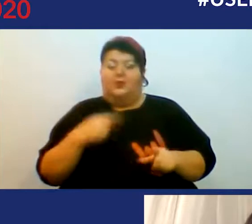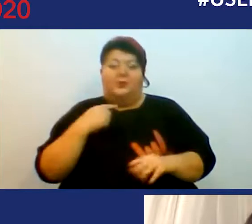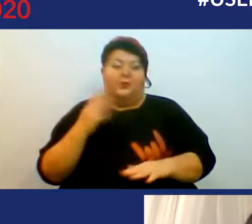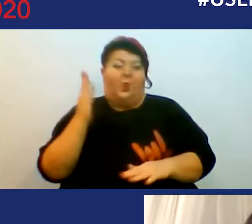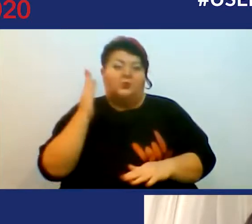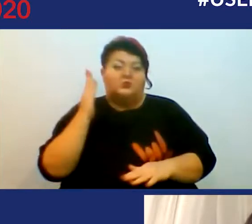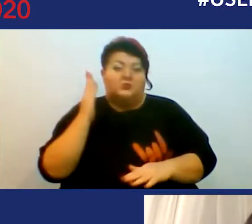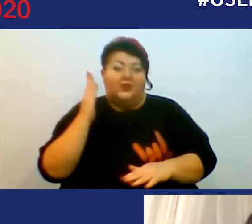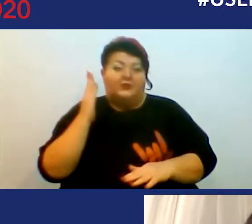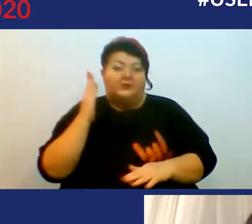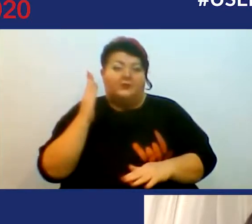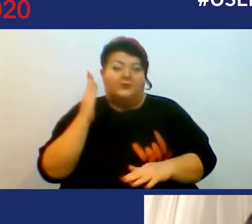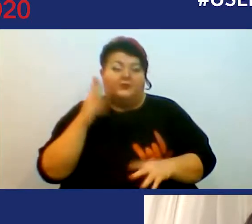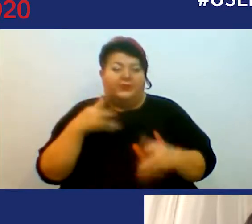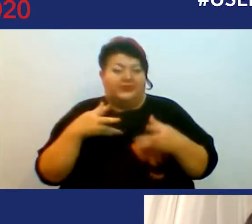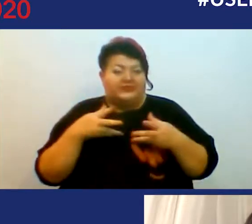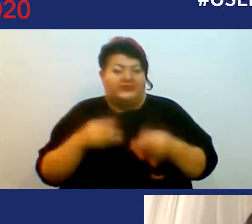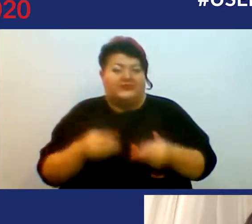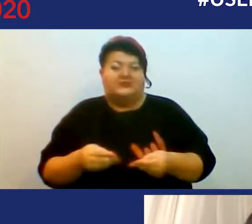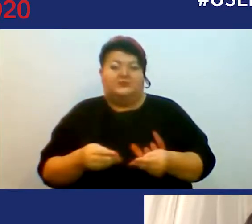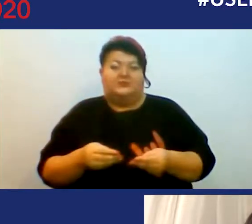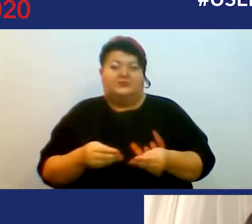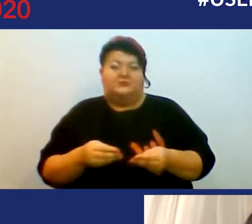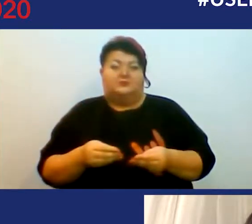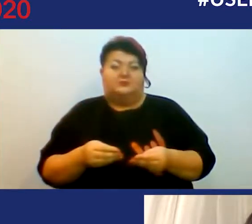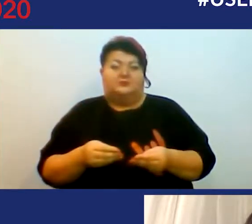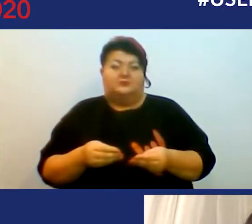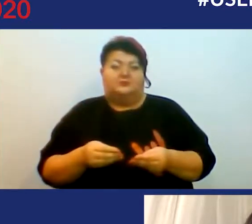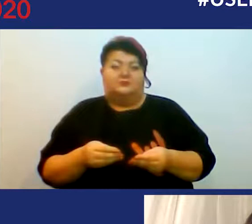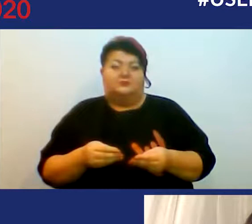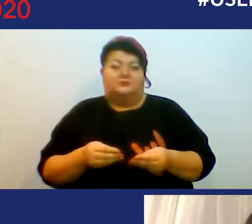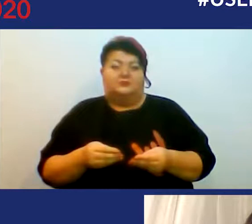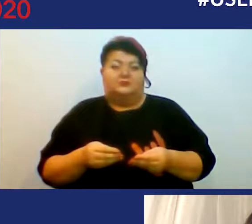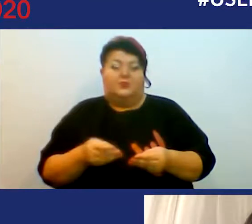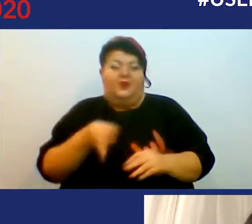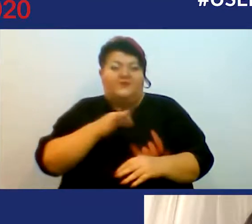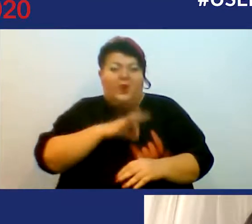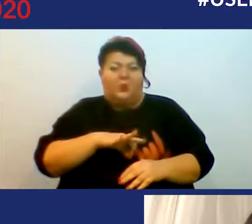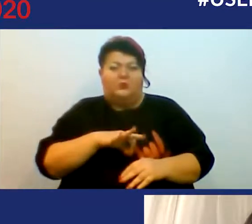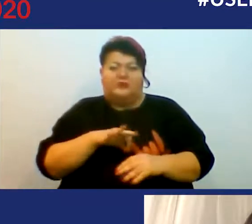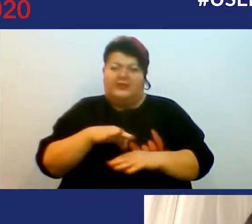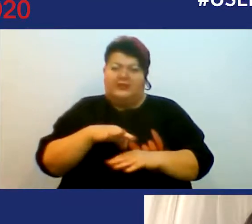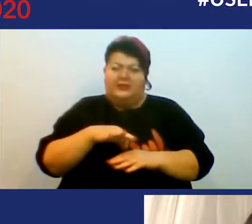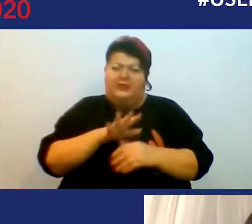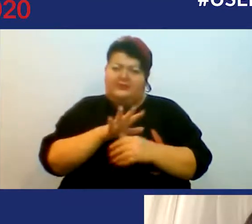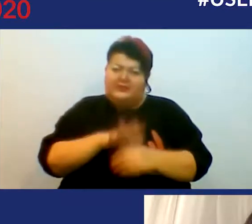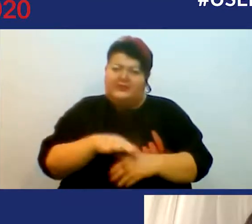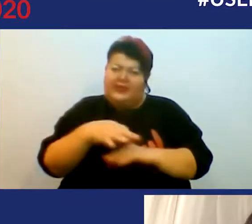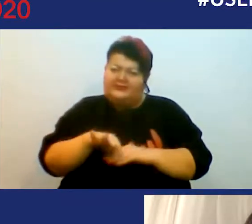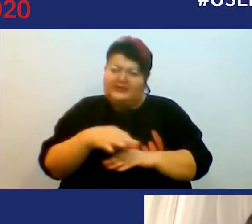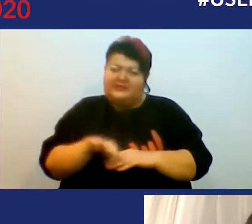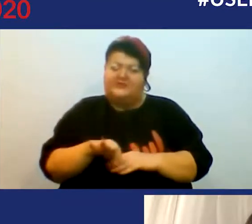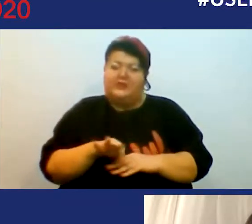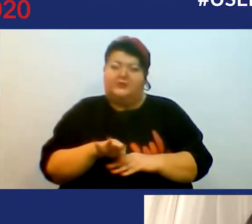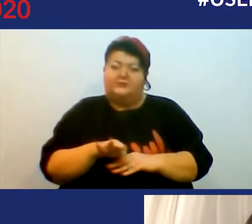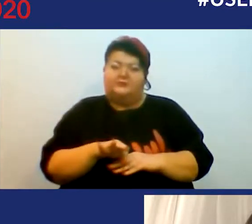misleading information, inciting violence, or targeting vulnerable groups. There's been